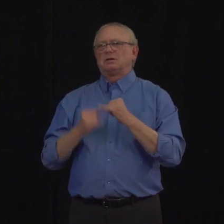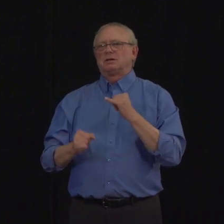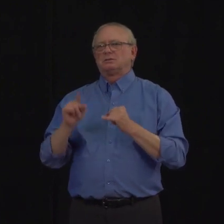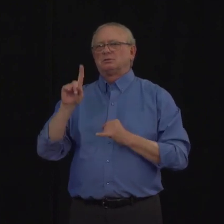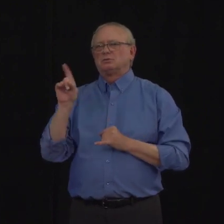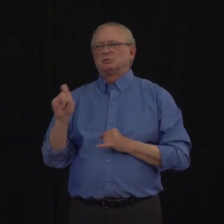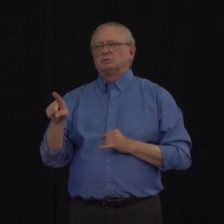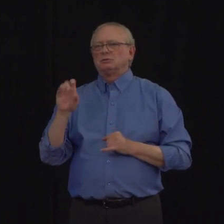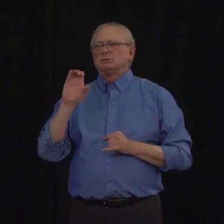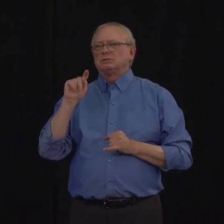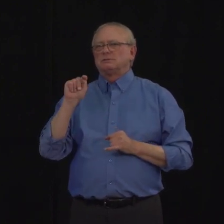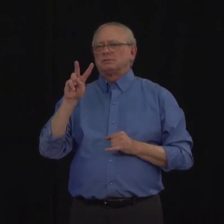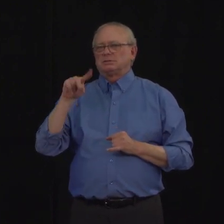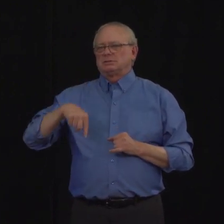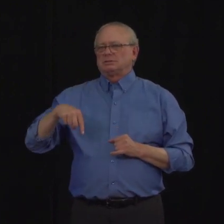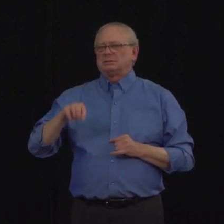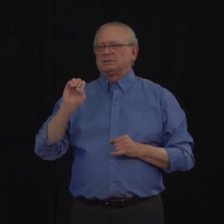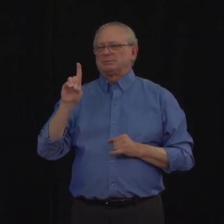ahead, Matt.